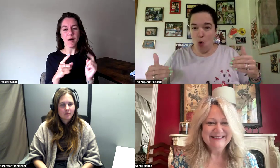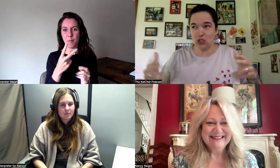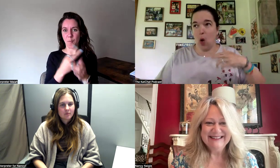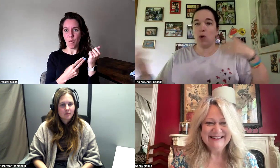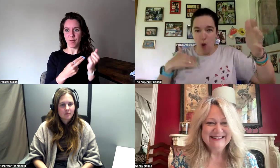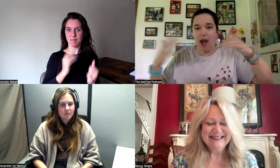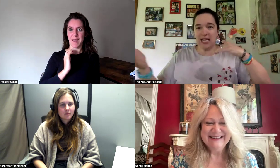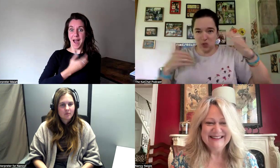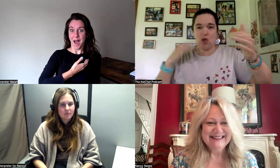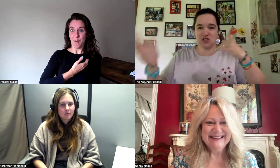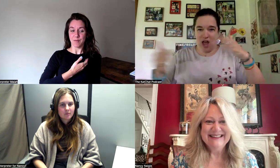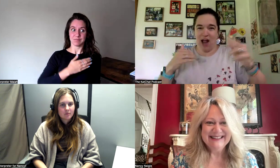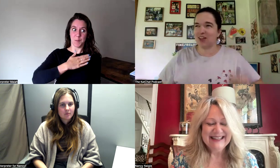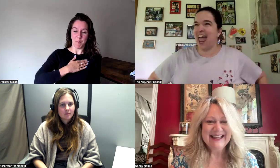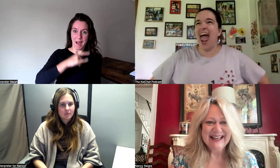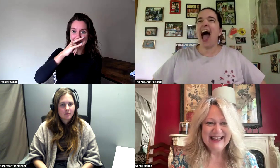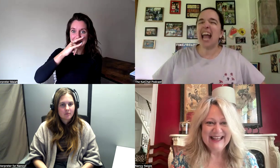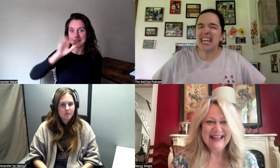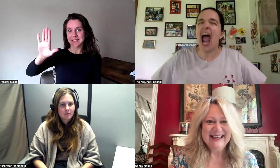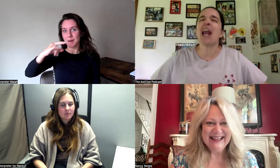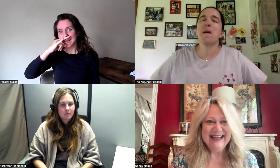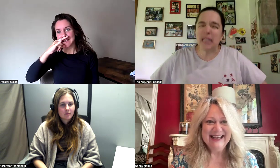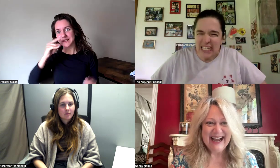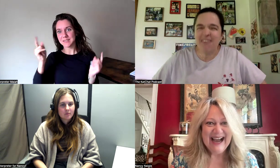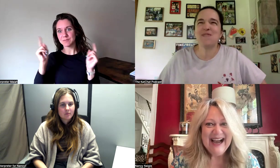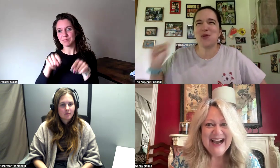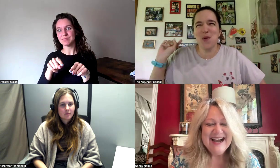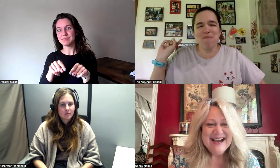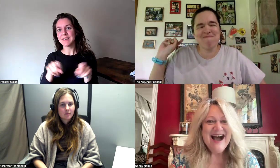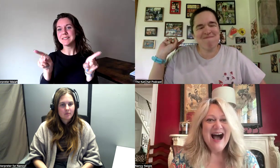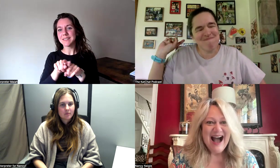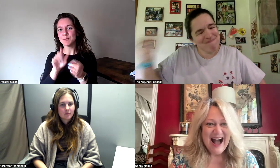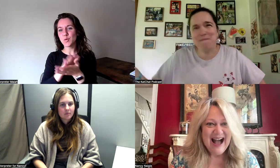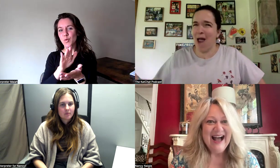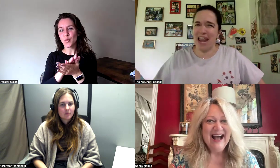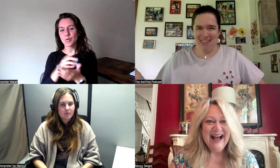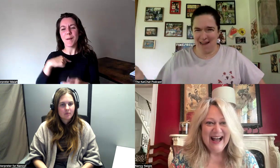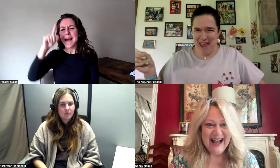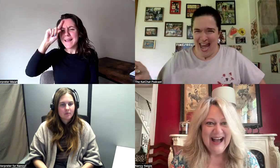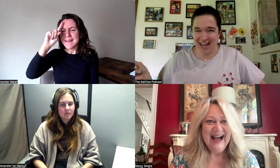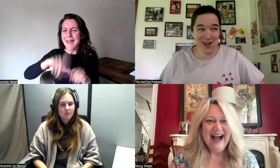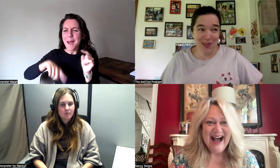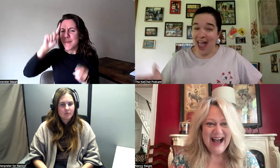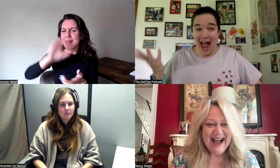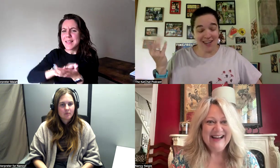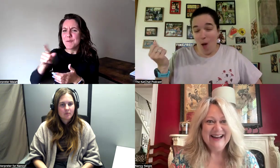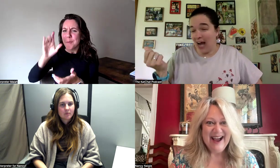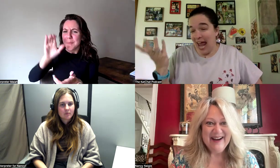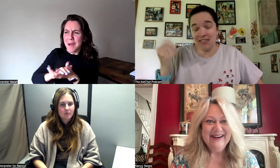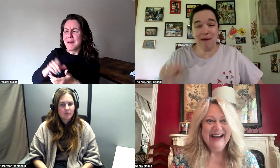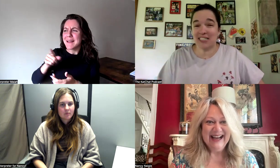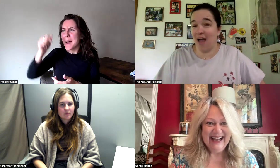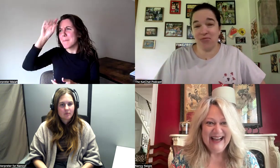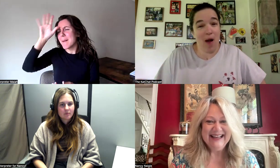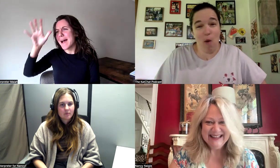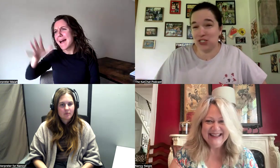same school, so we run into each other. I cannot believe you married that man. She goes, I I know I